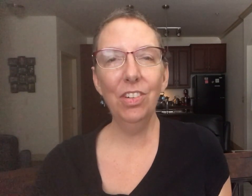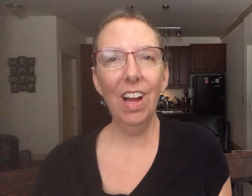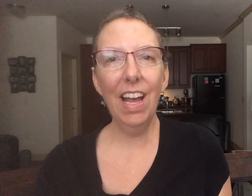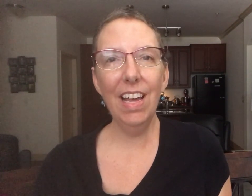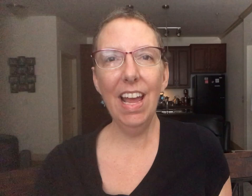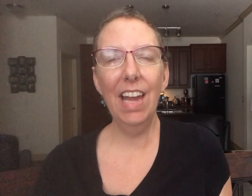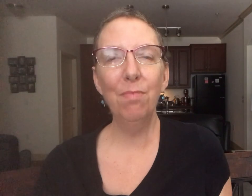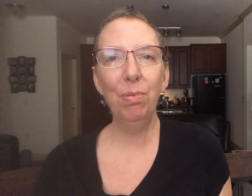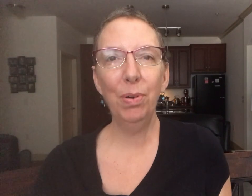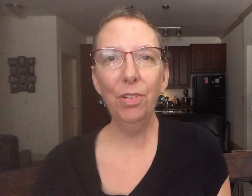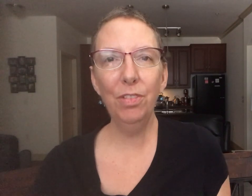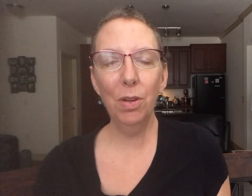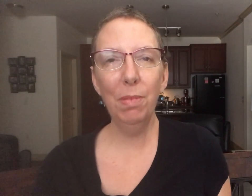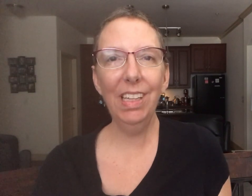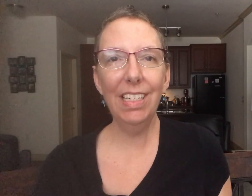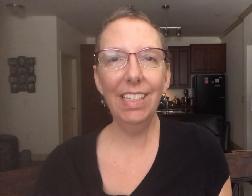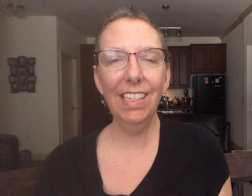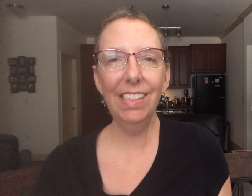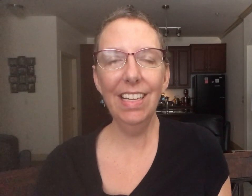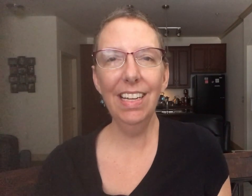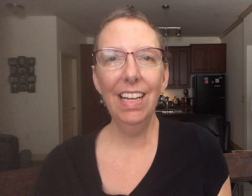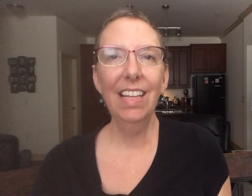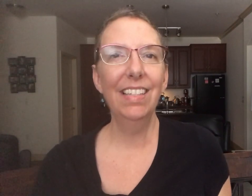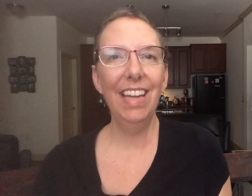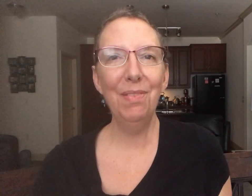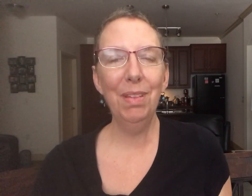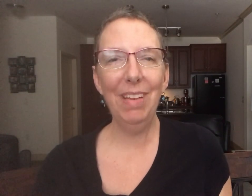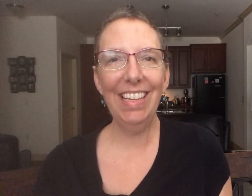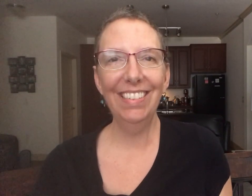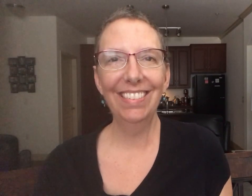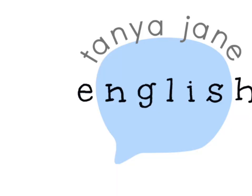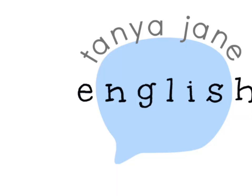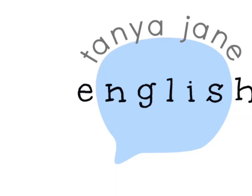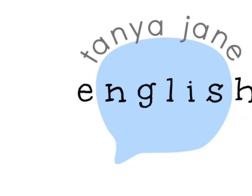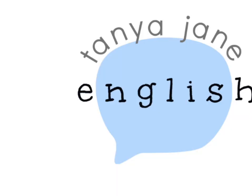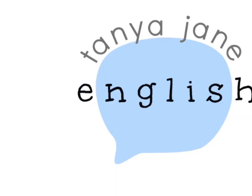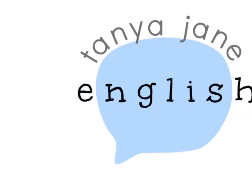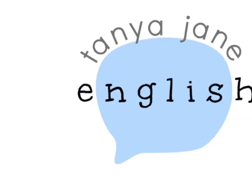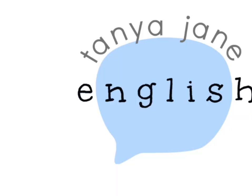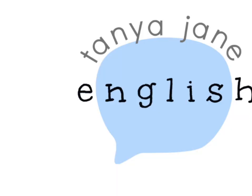try and improve your ability to listen, stay with me.